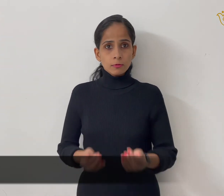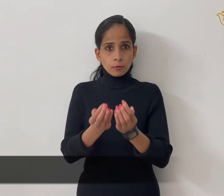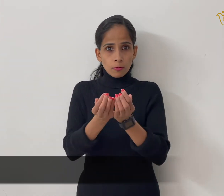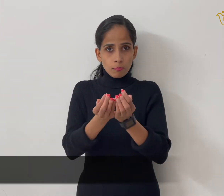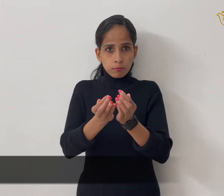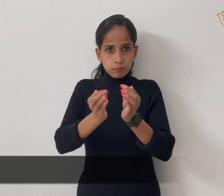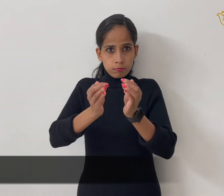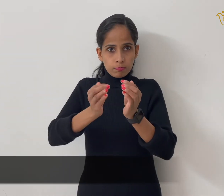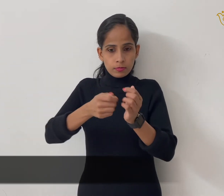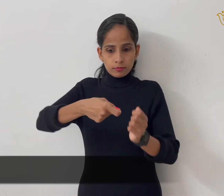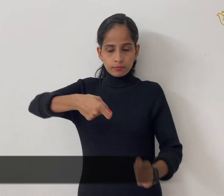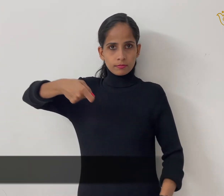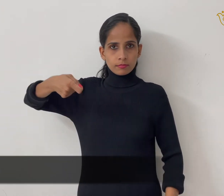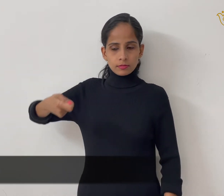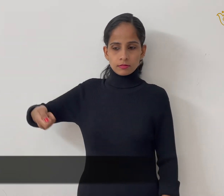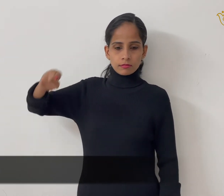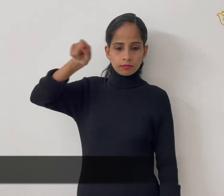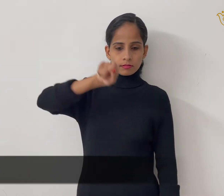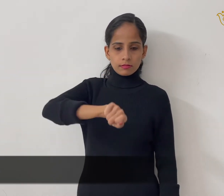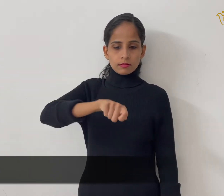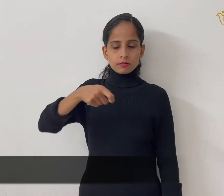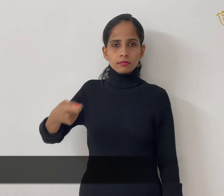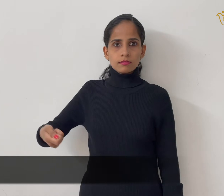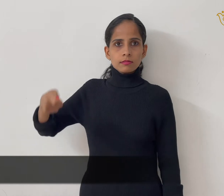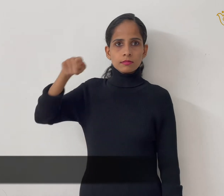Ladle, serving spoon.